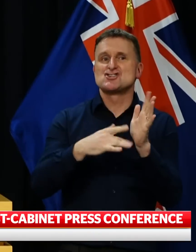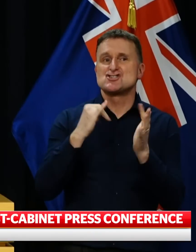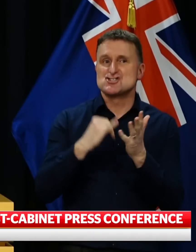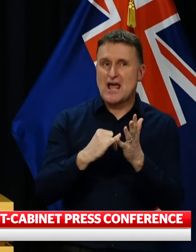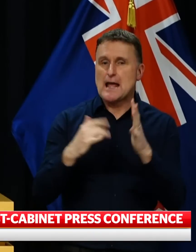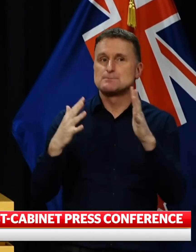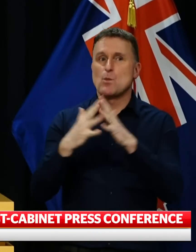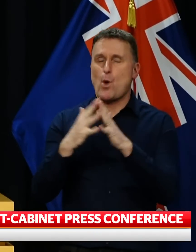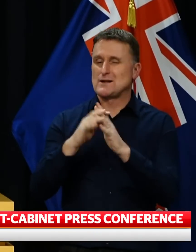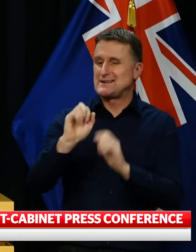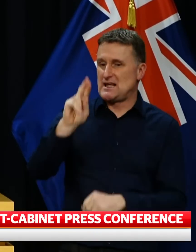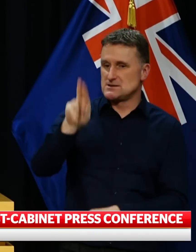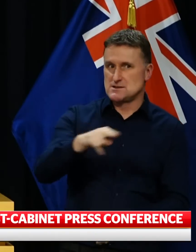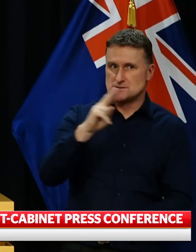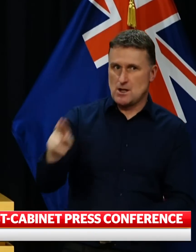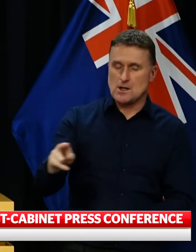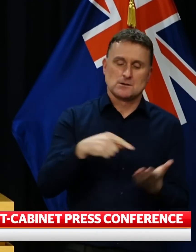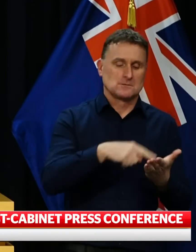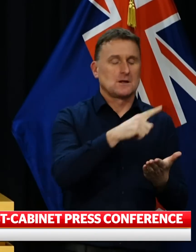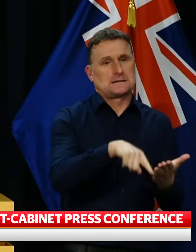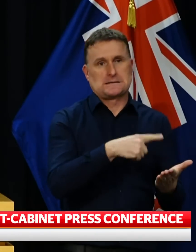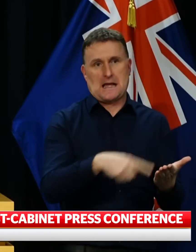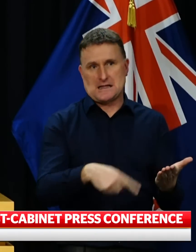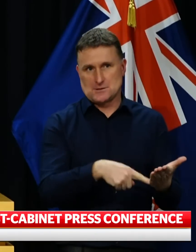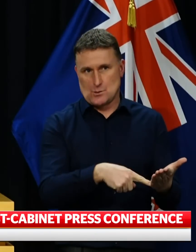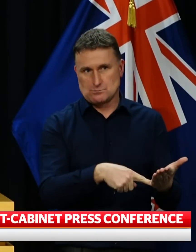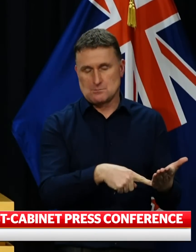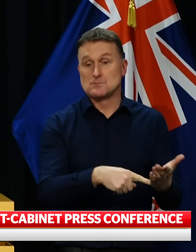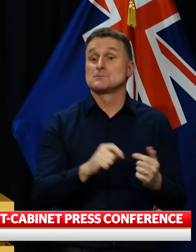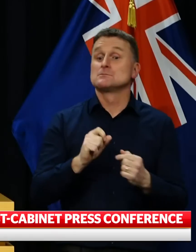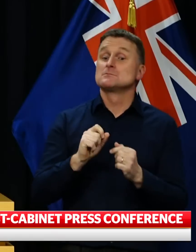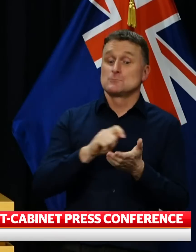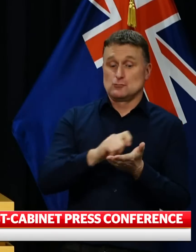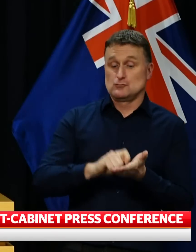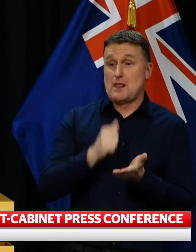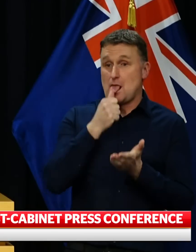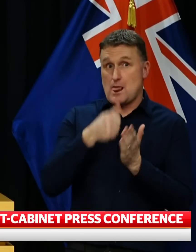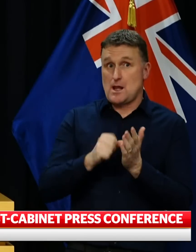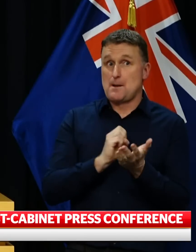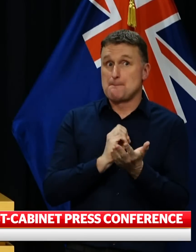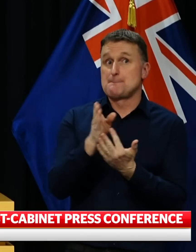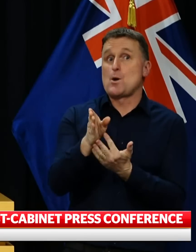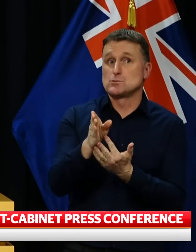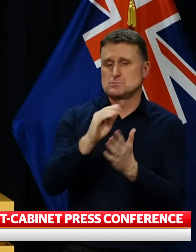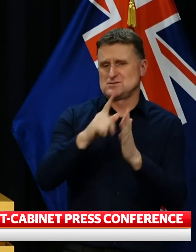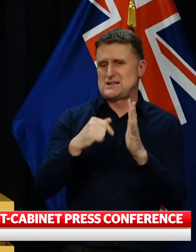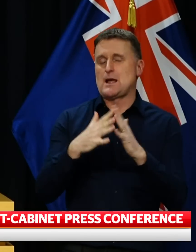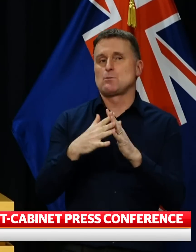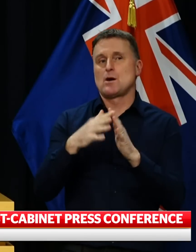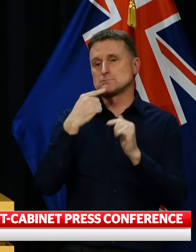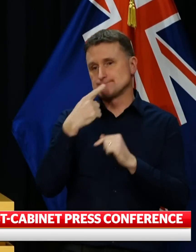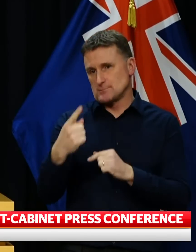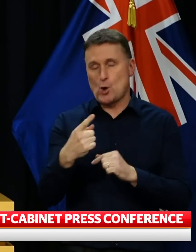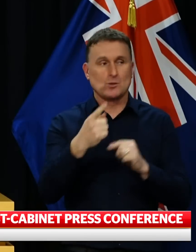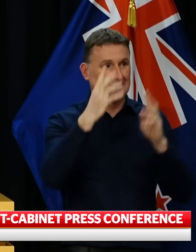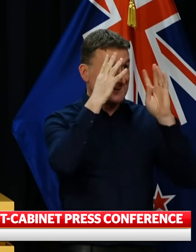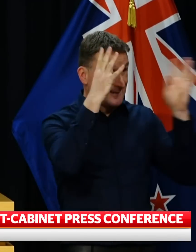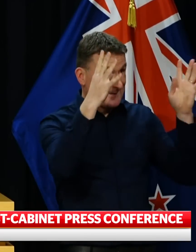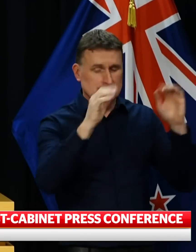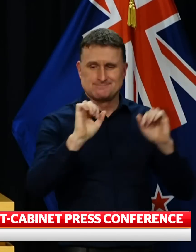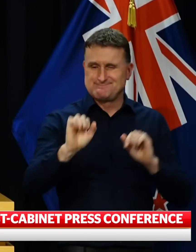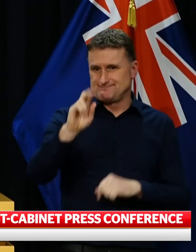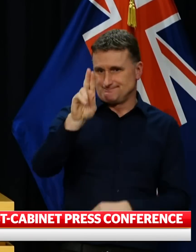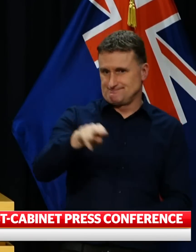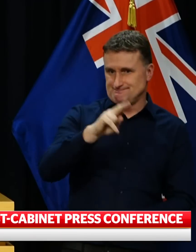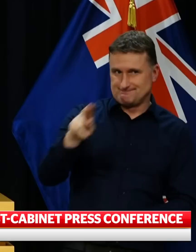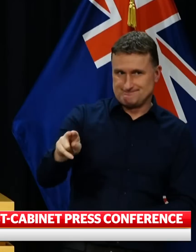Wallace's knighthood. I've written to James Wallace to advise him accordingly. The government formally requested that the King cancel Mr